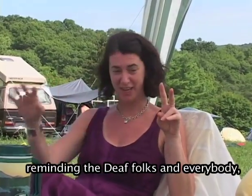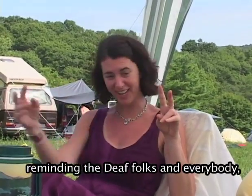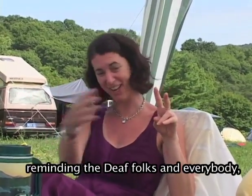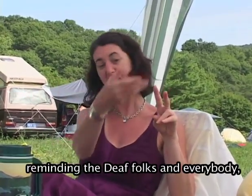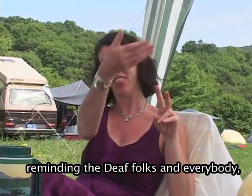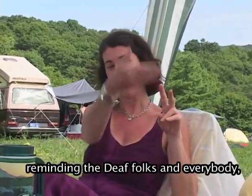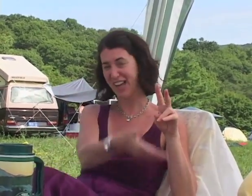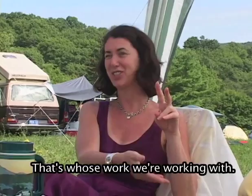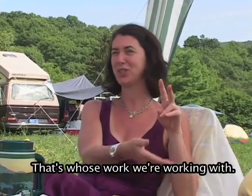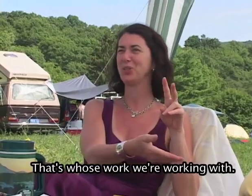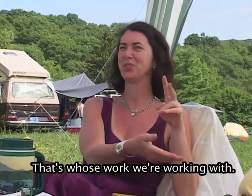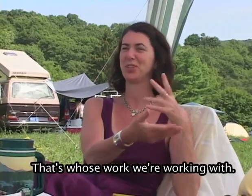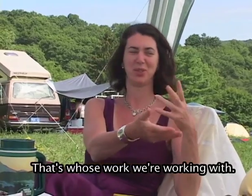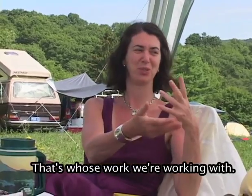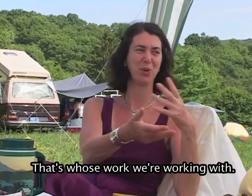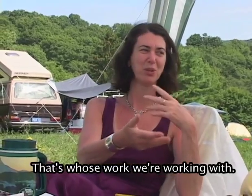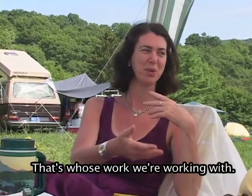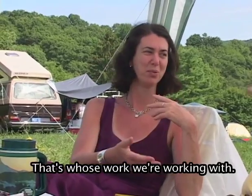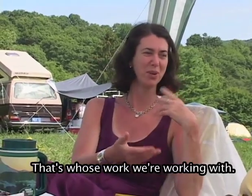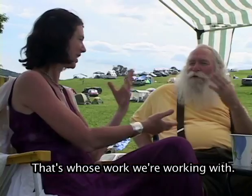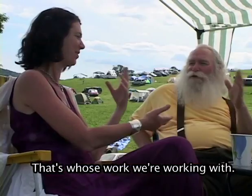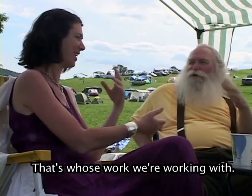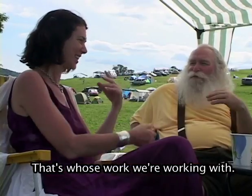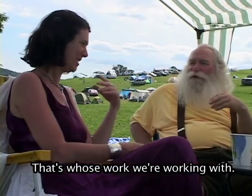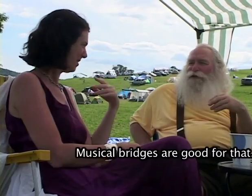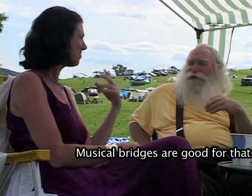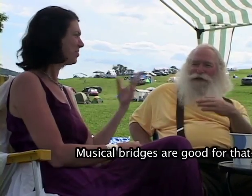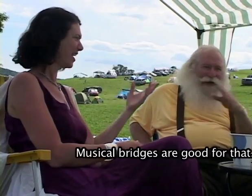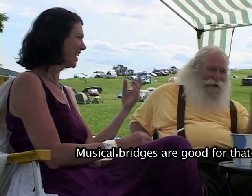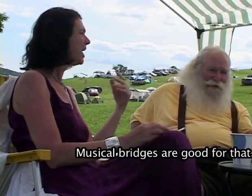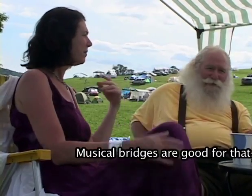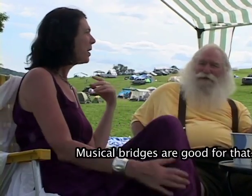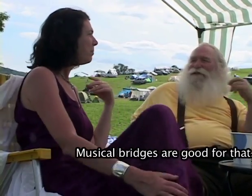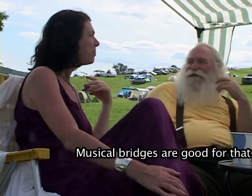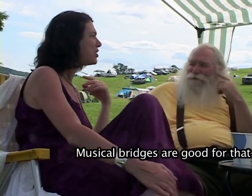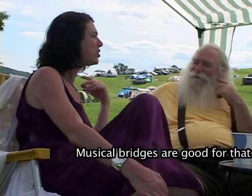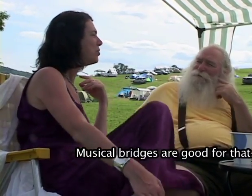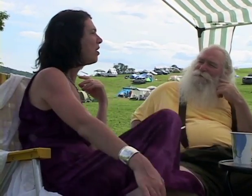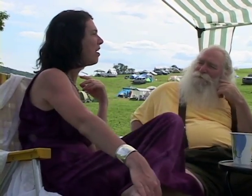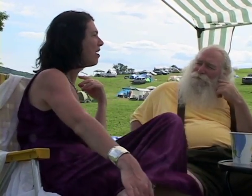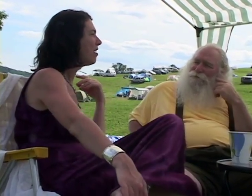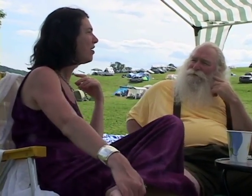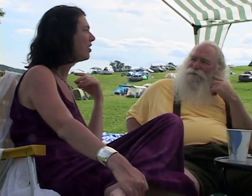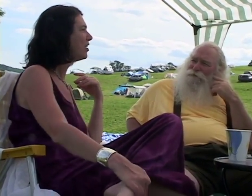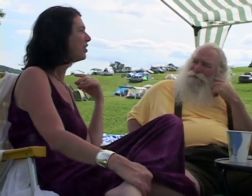and everybody that's whose work we're working musical with. Musical bridges and right. That always. But